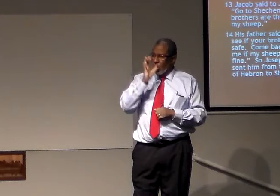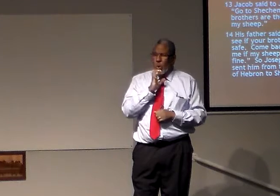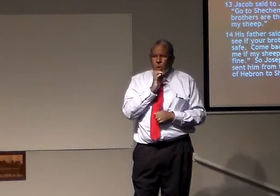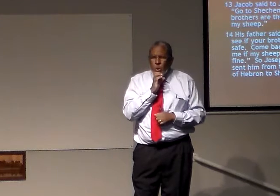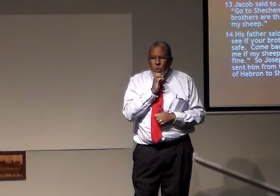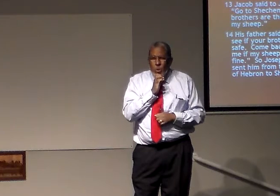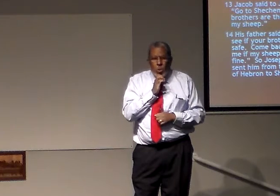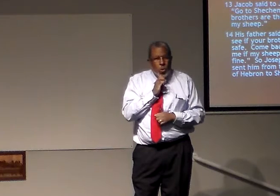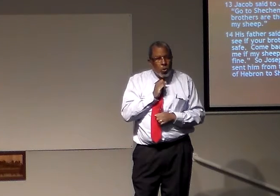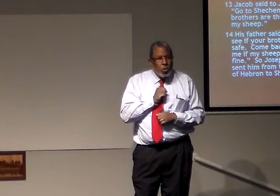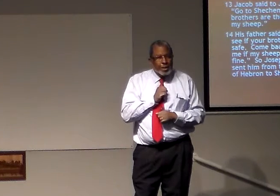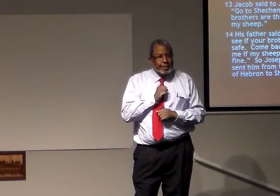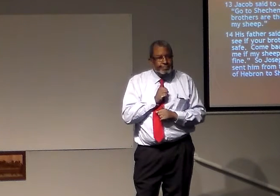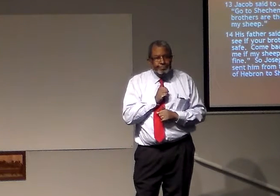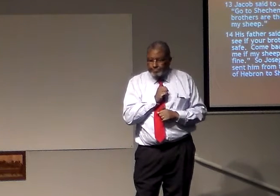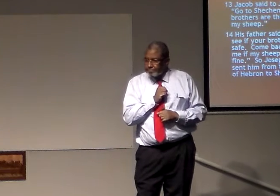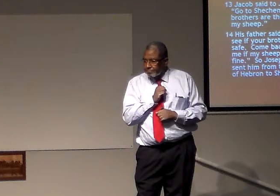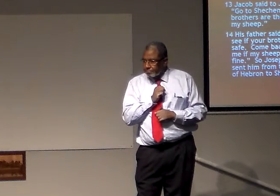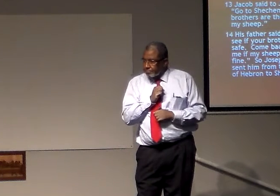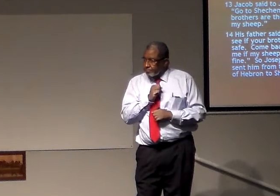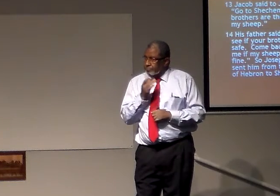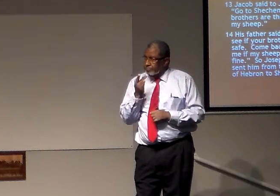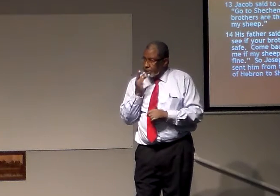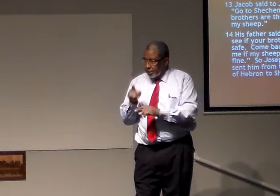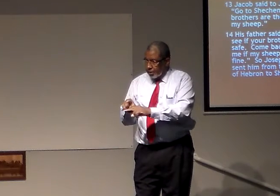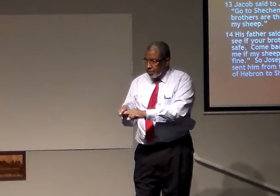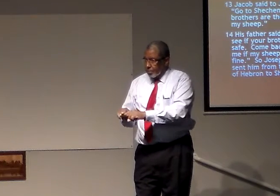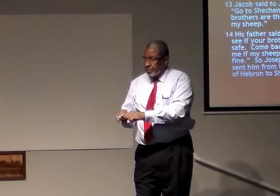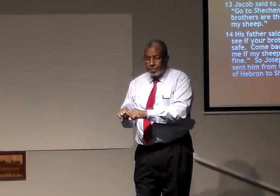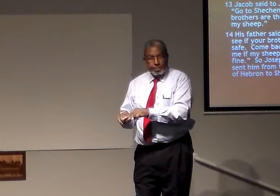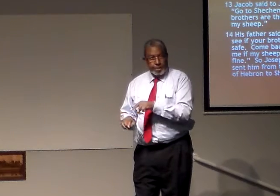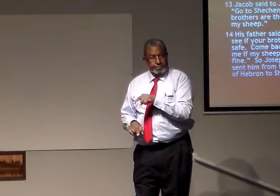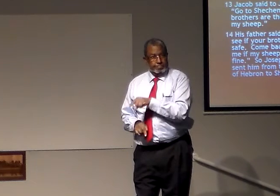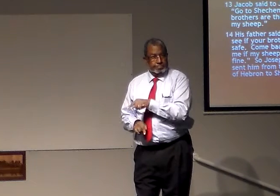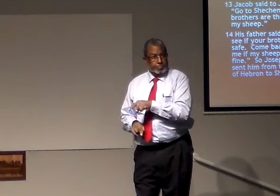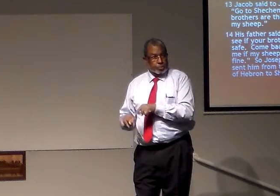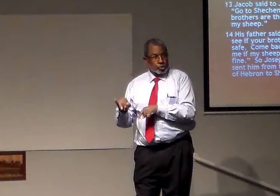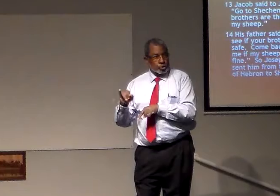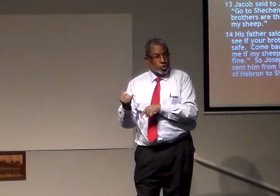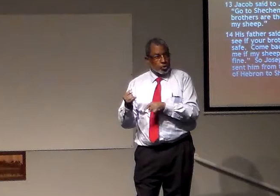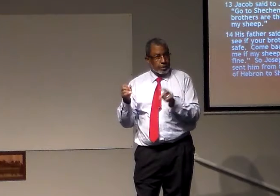So, his father was old. He preferred to depend on Joseph